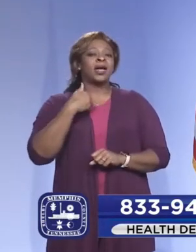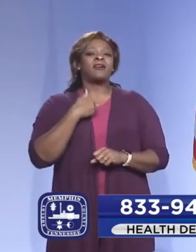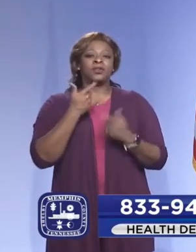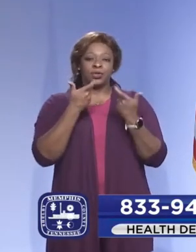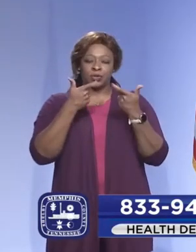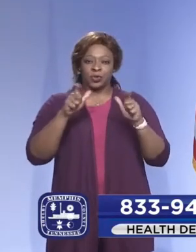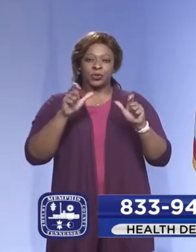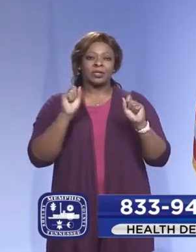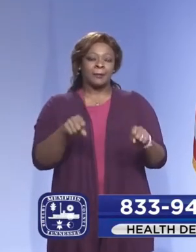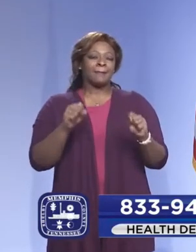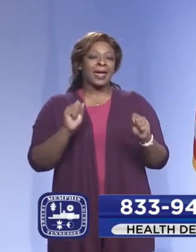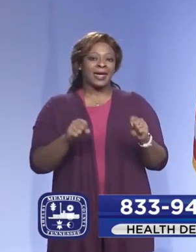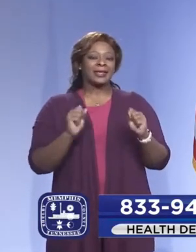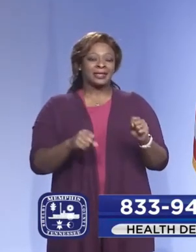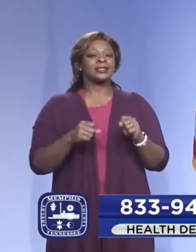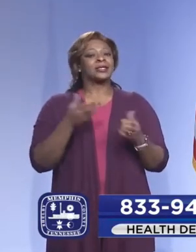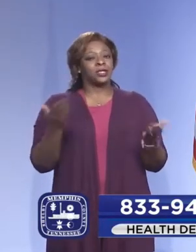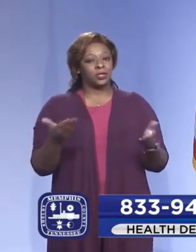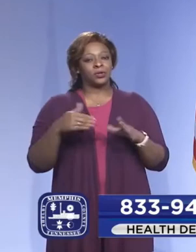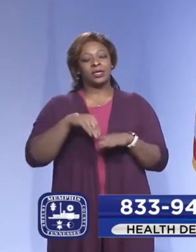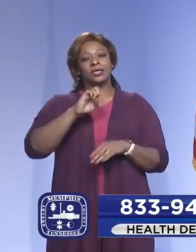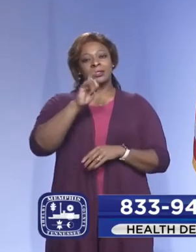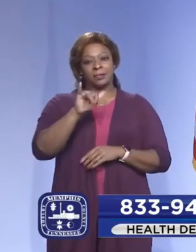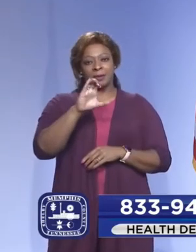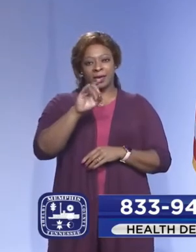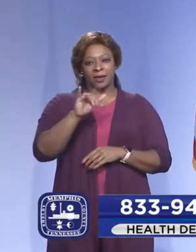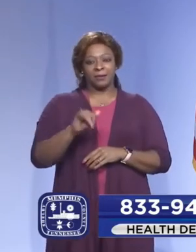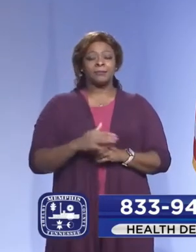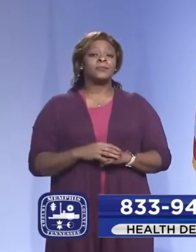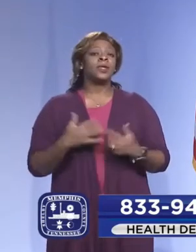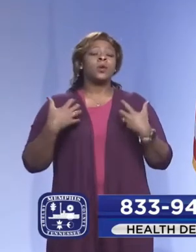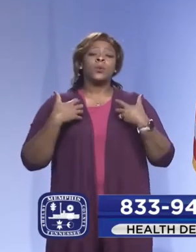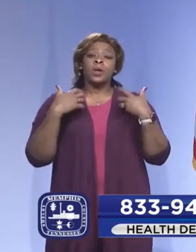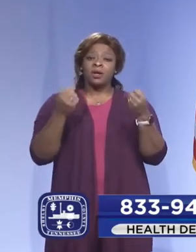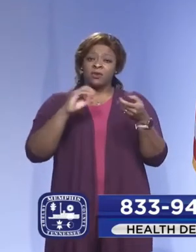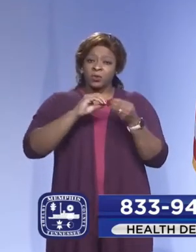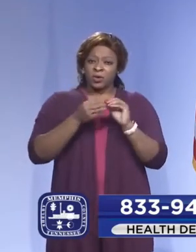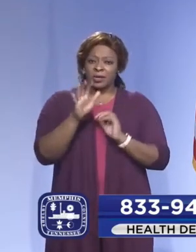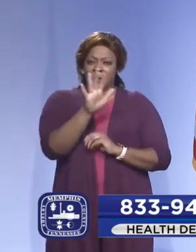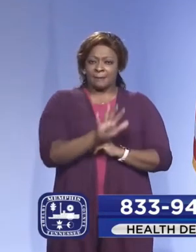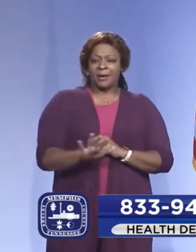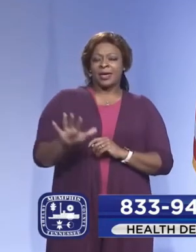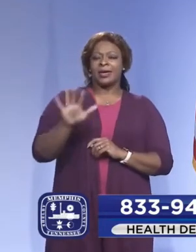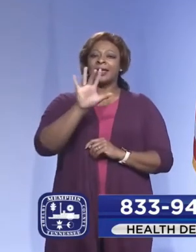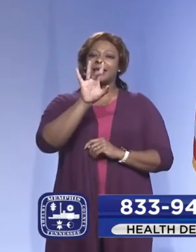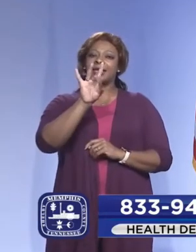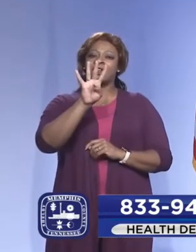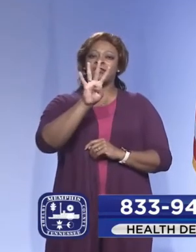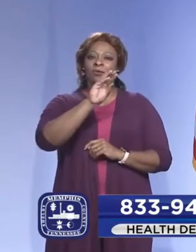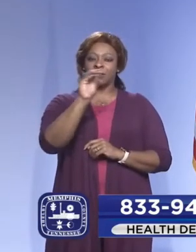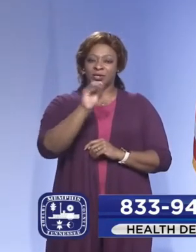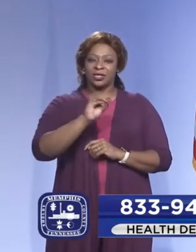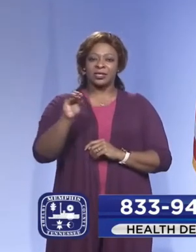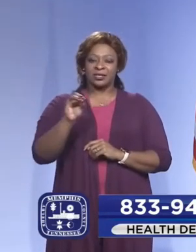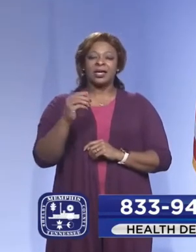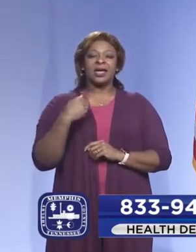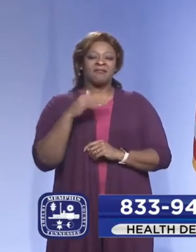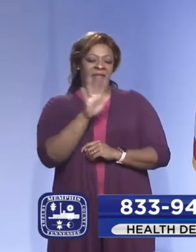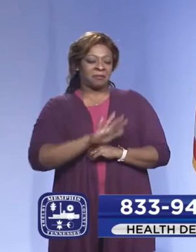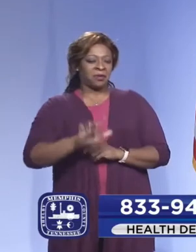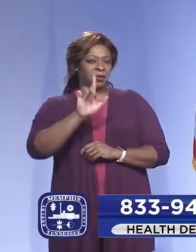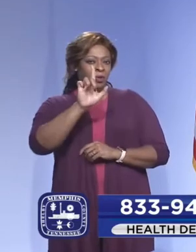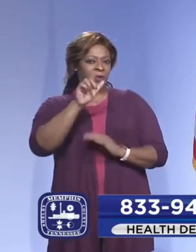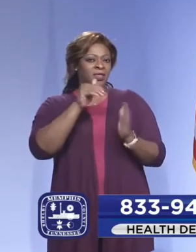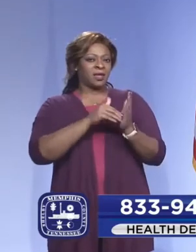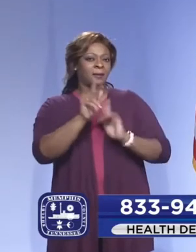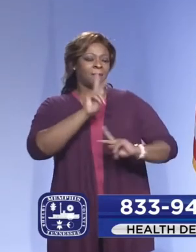significant capacity within Shelby County. Our recovery rate is at approximately 84%, so we have over